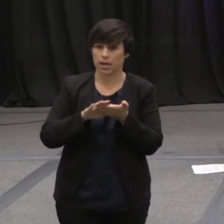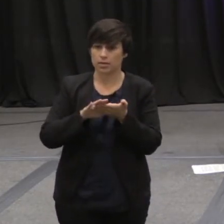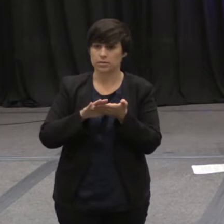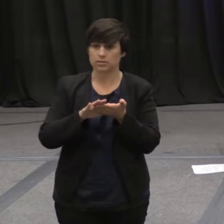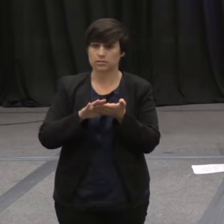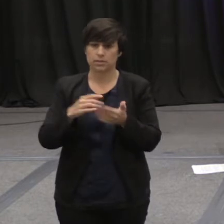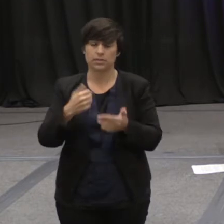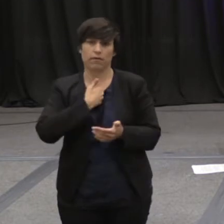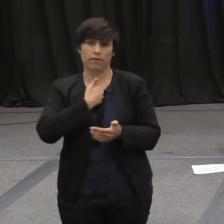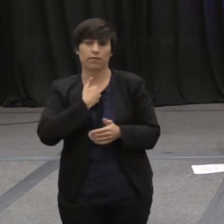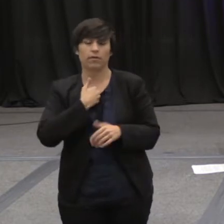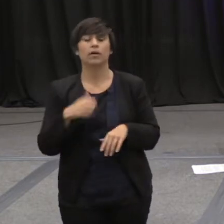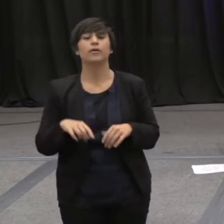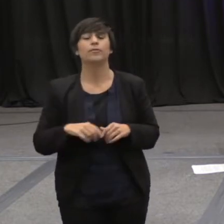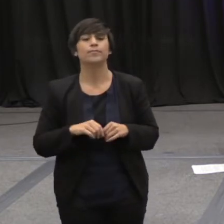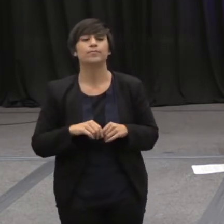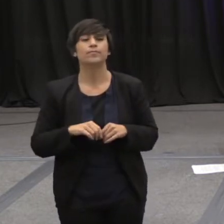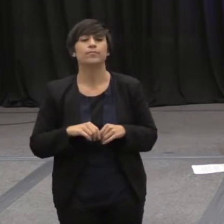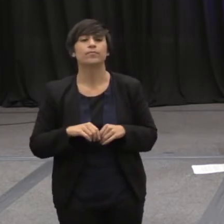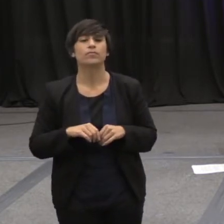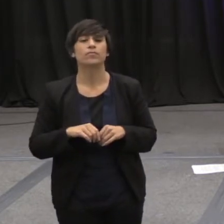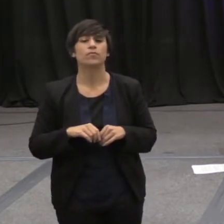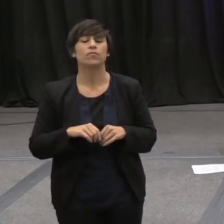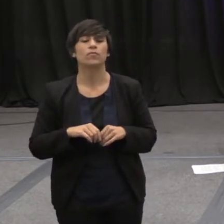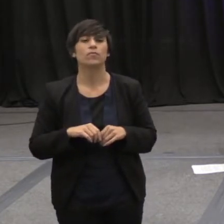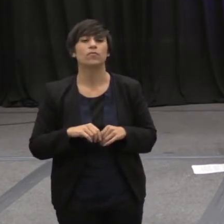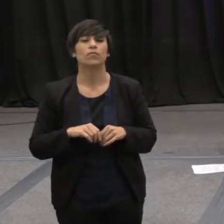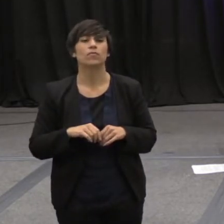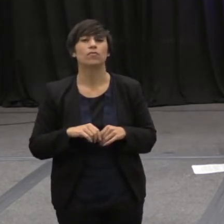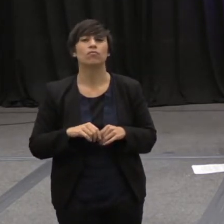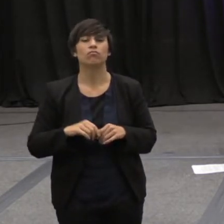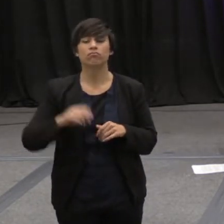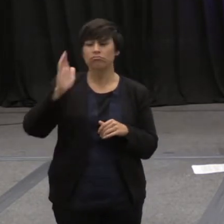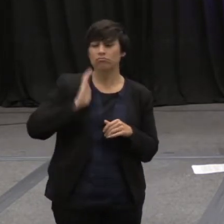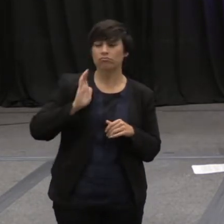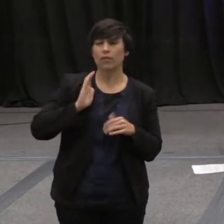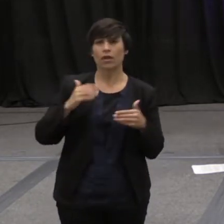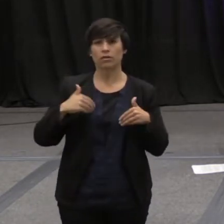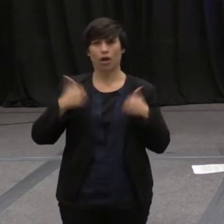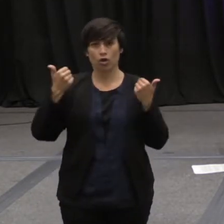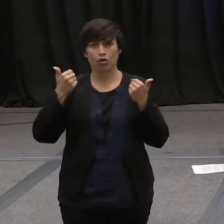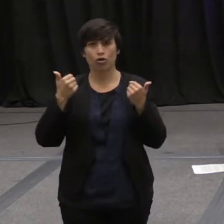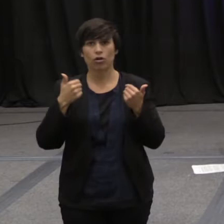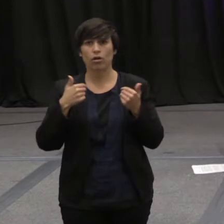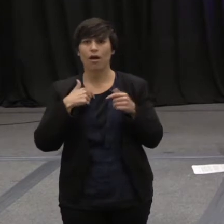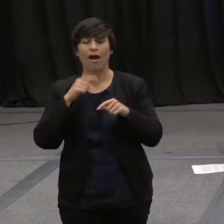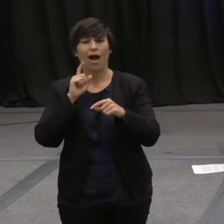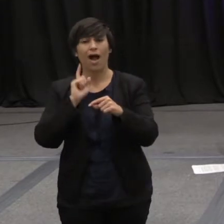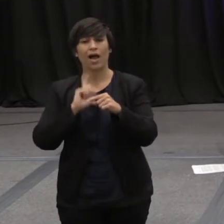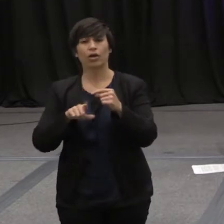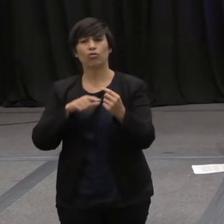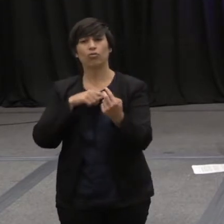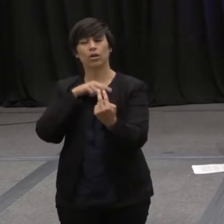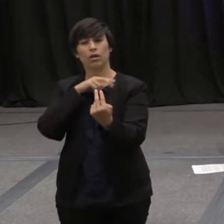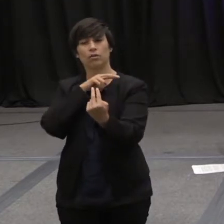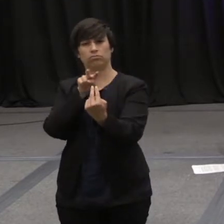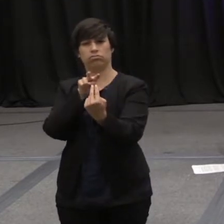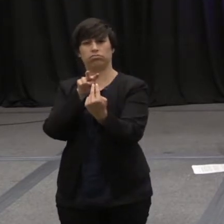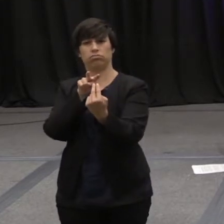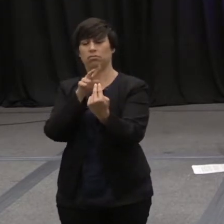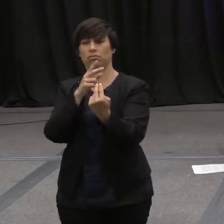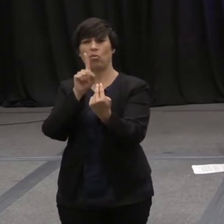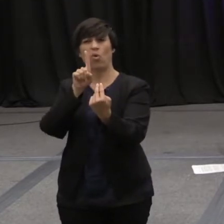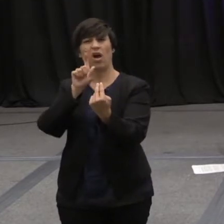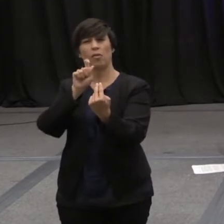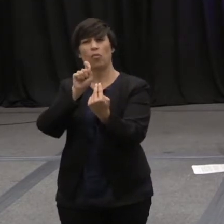along I was on this path by when I first was younger. I could not hold eye contact for more than probably 1.5 seconds.